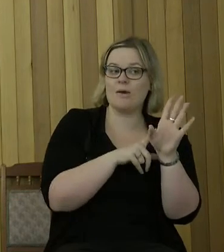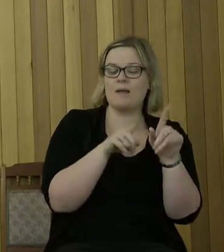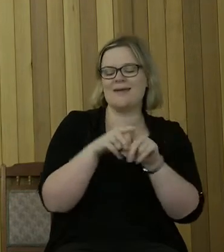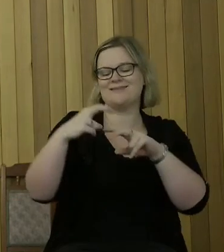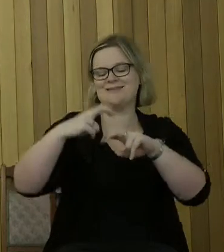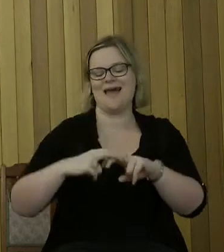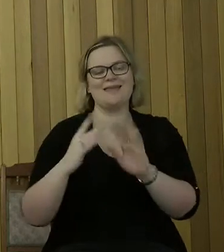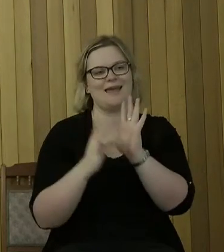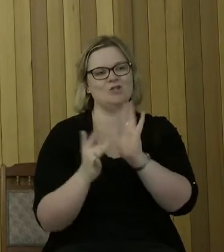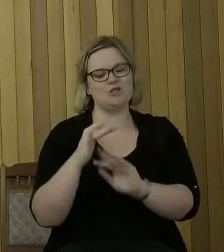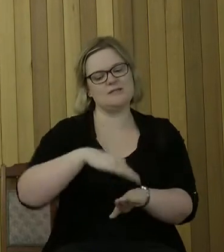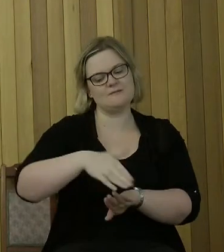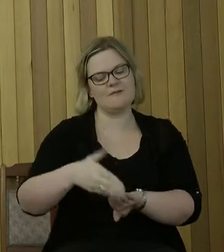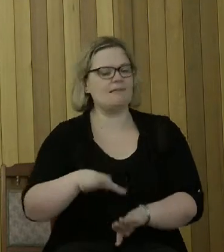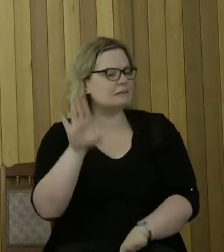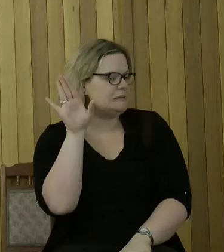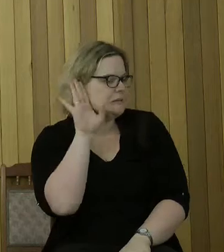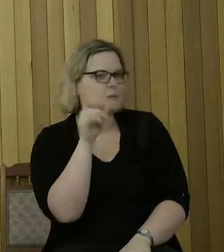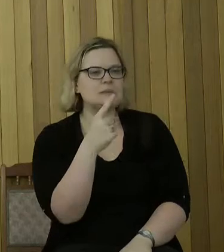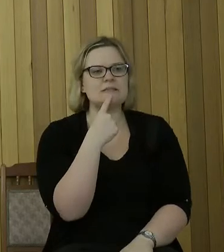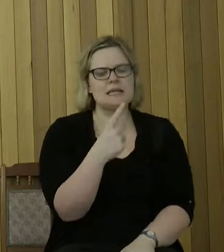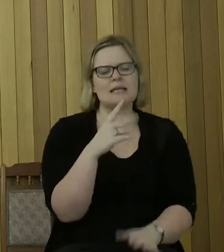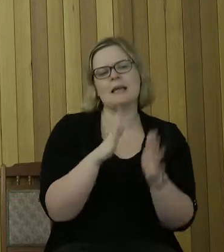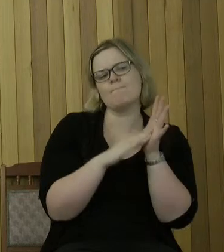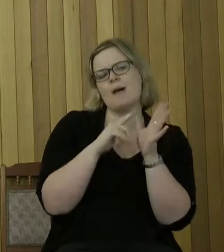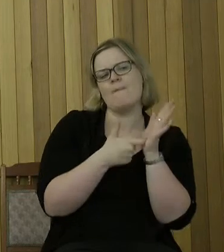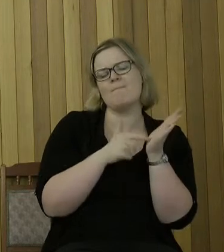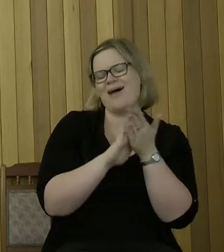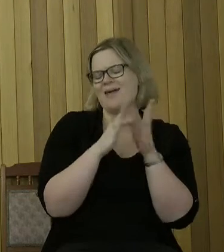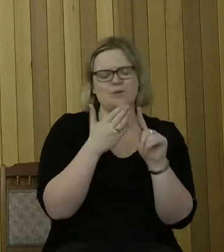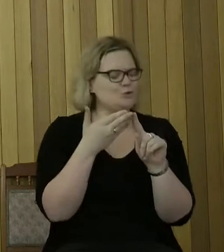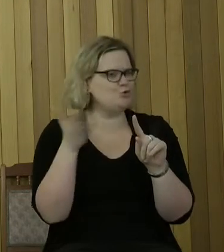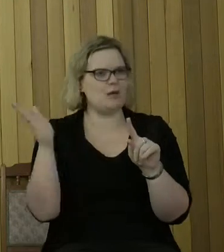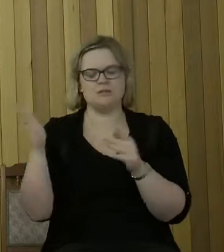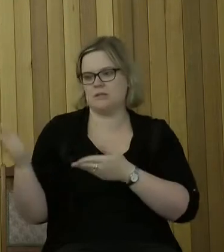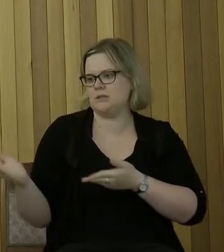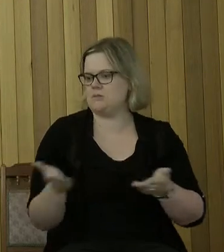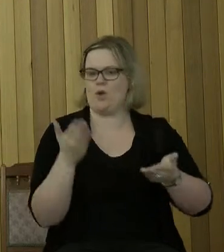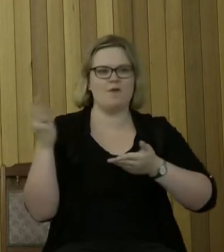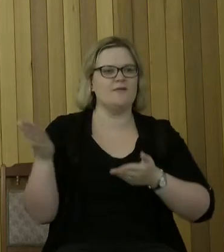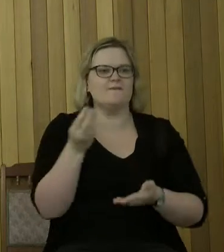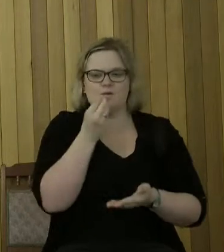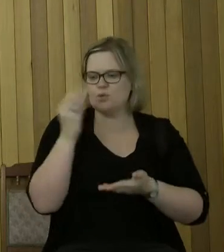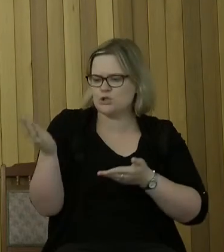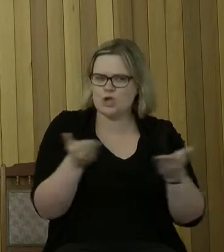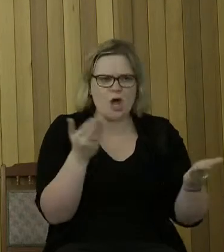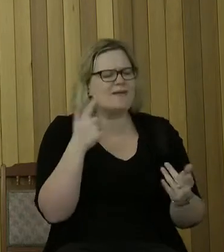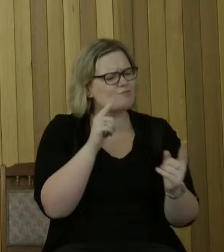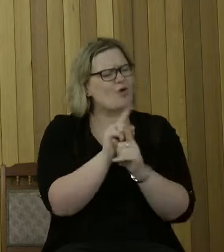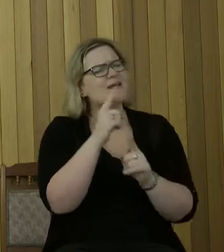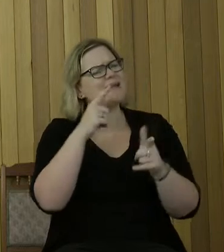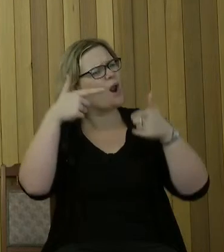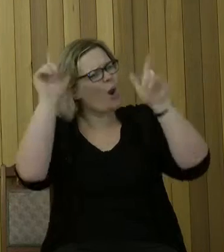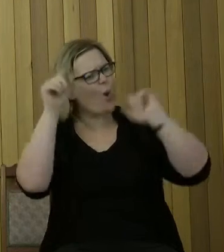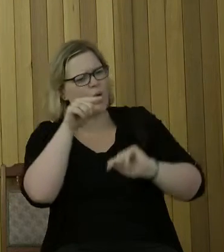and heard his word. But Martha was distracted with much serving, And she approached him and said, Lord, do you